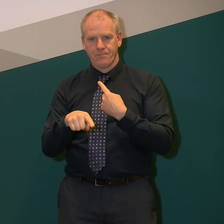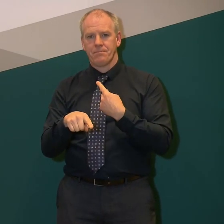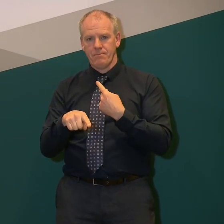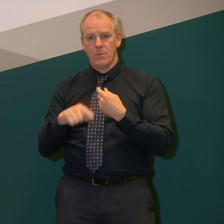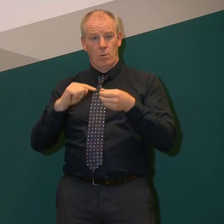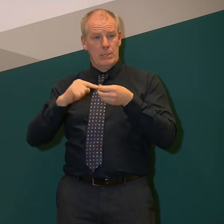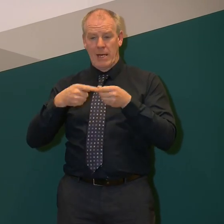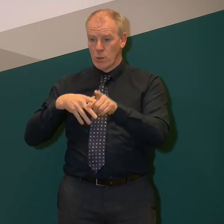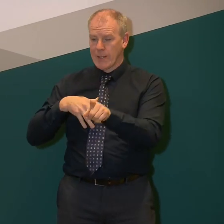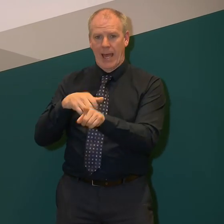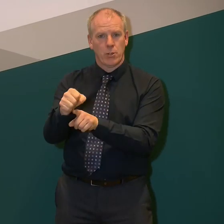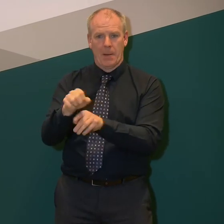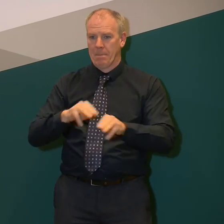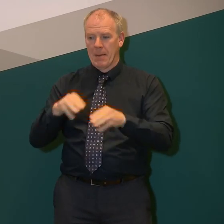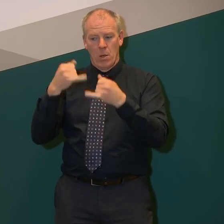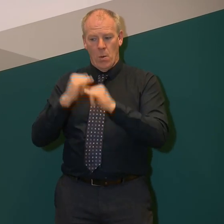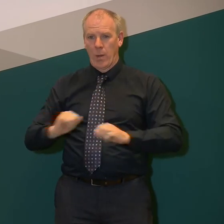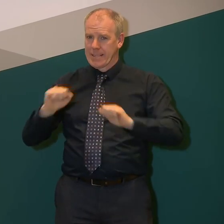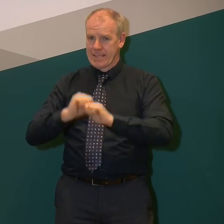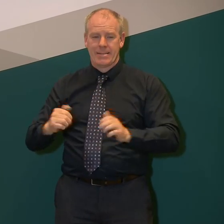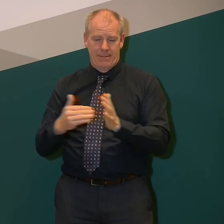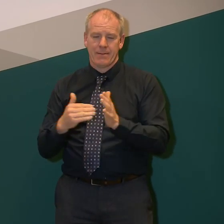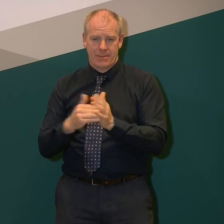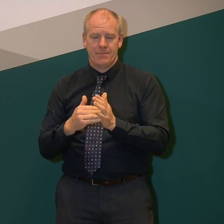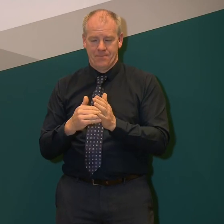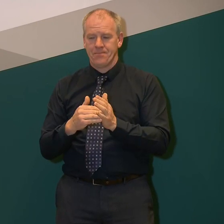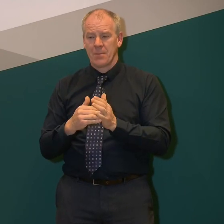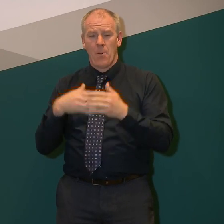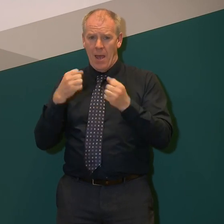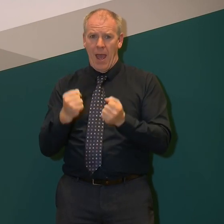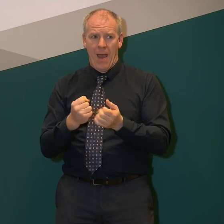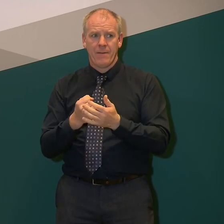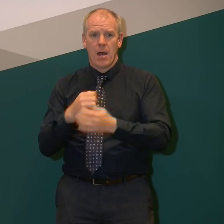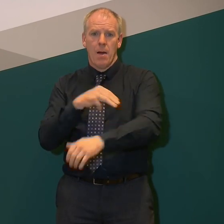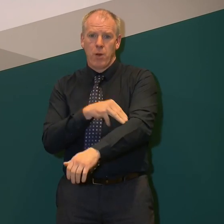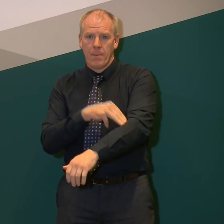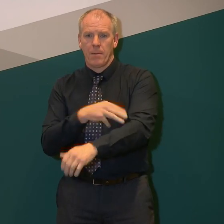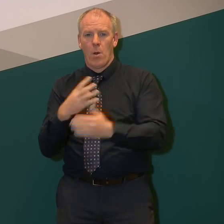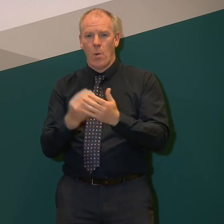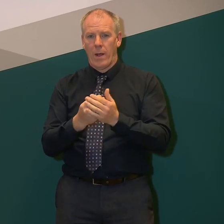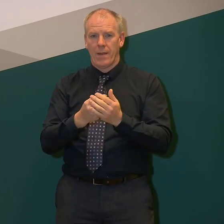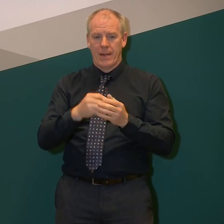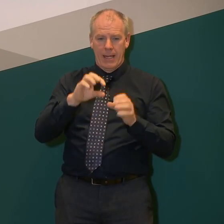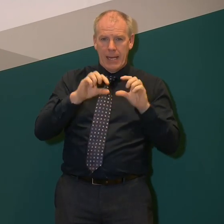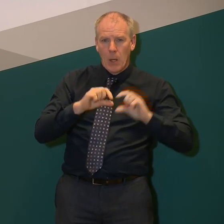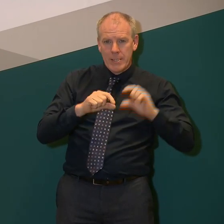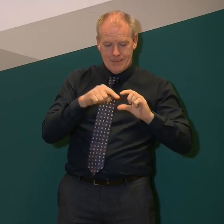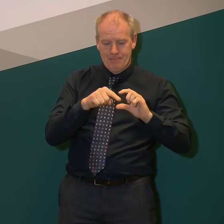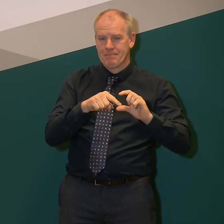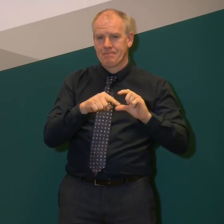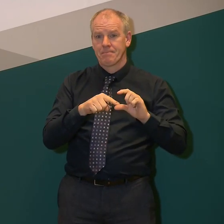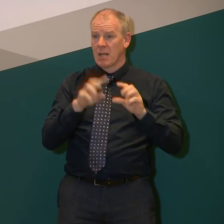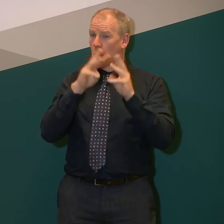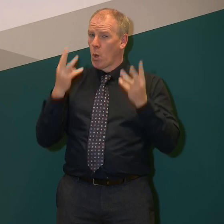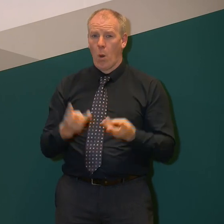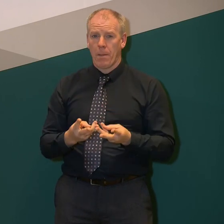list of people who are waiting, and as I said, we have a significant problem with the reagent, and this is a global problem.